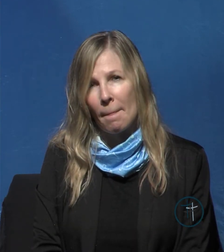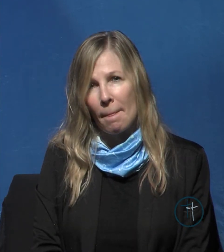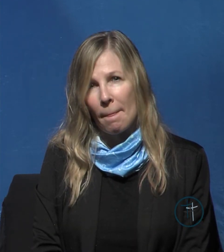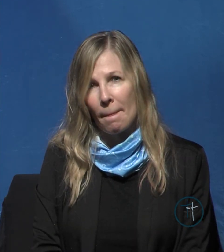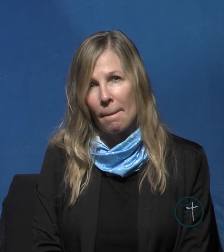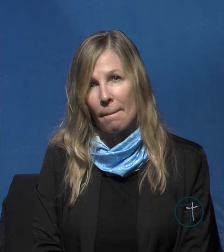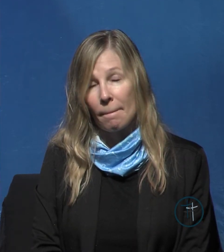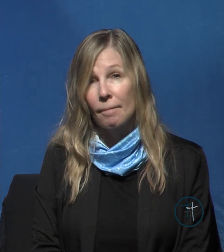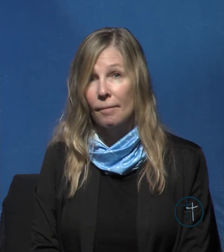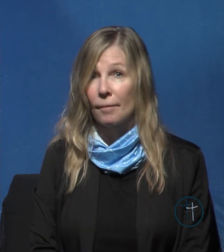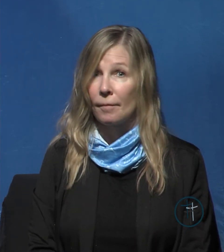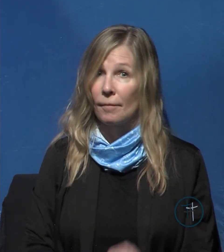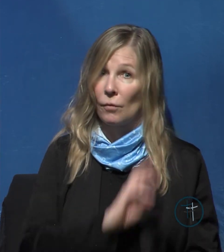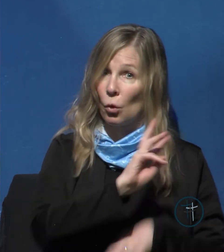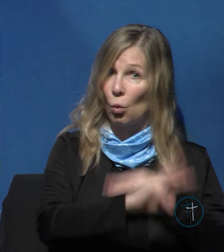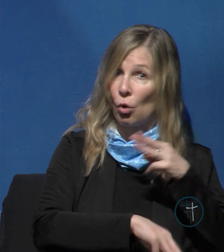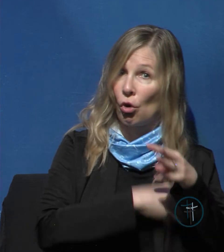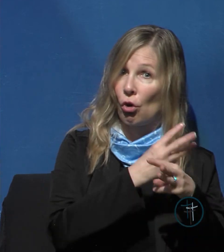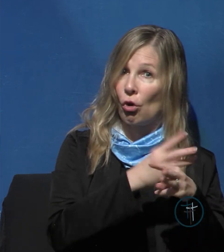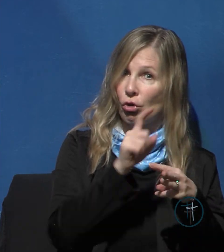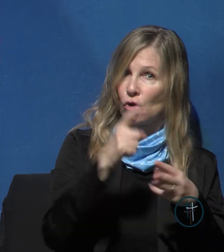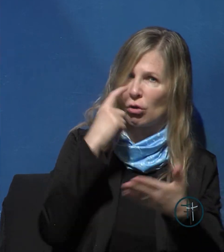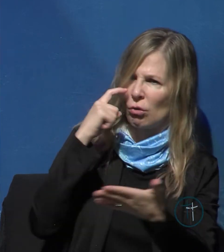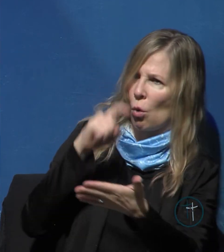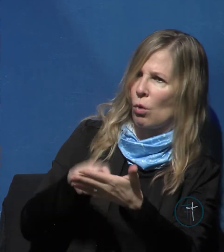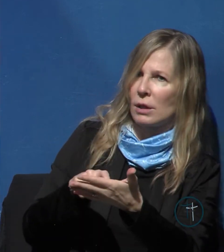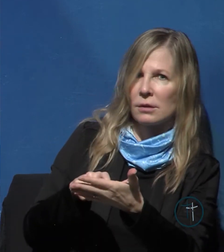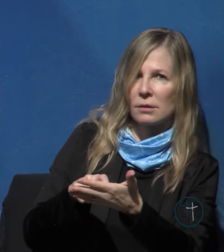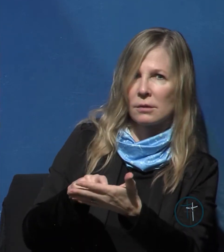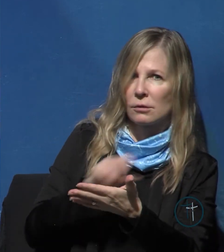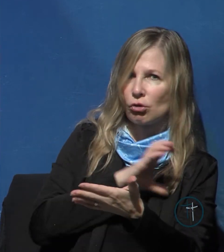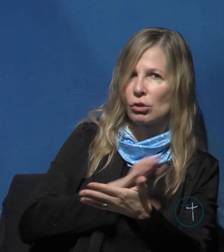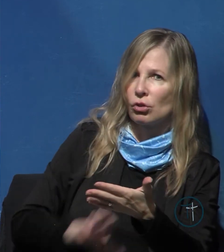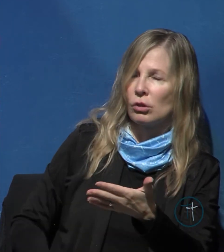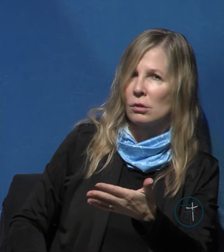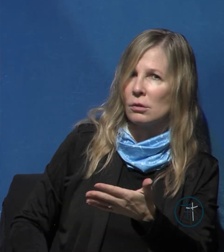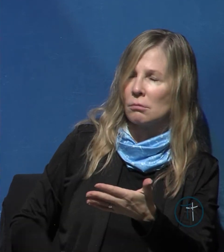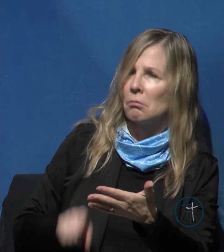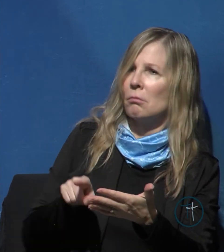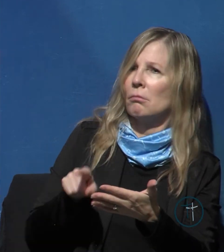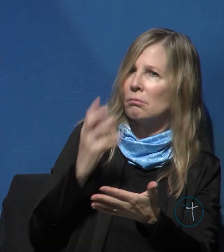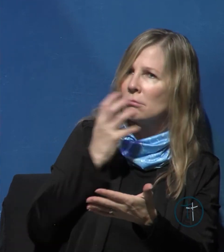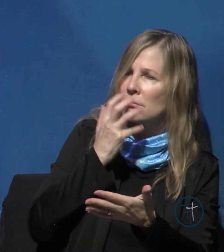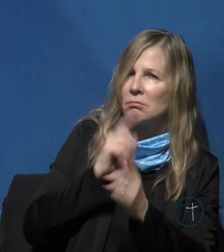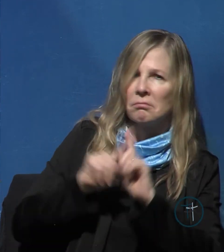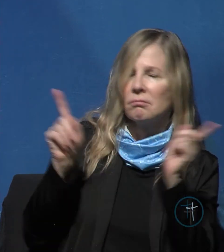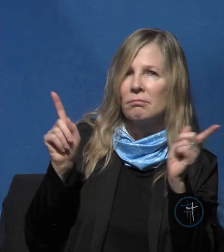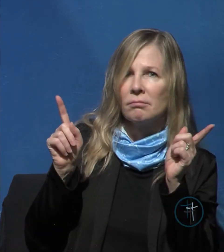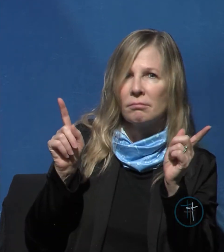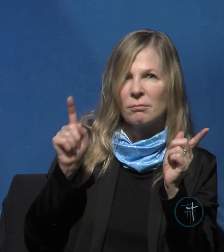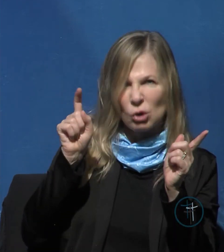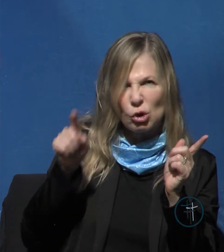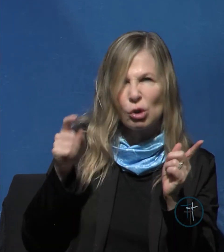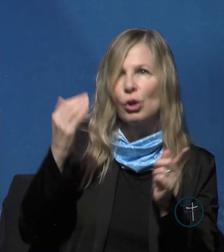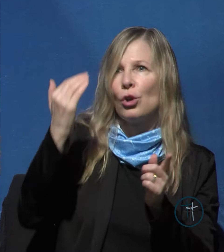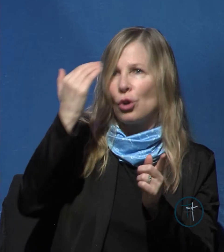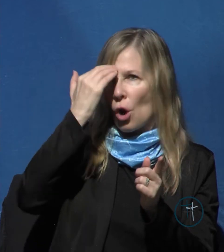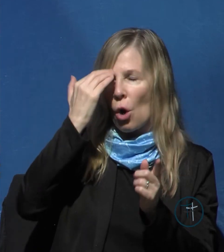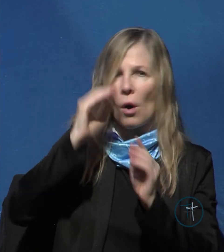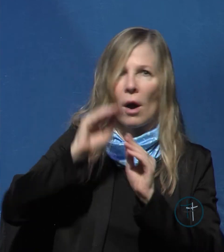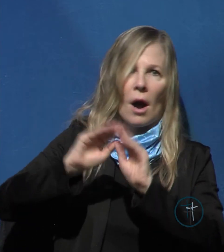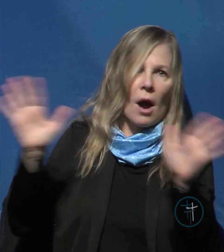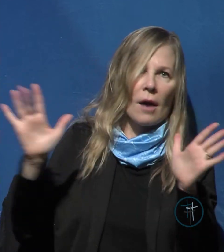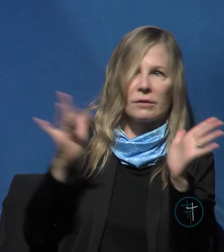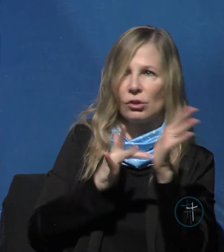The world should see us, should see Christians, and they should know these